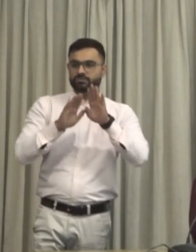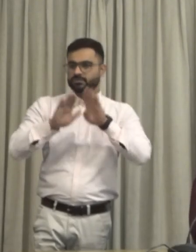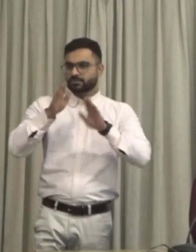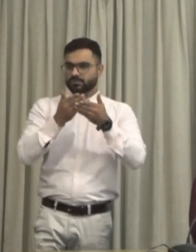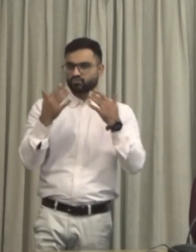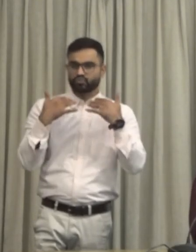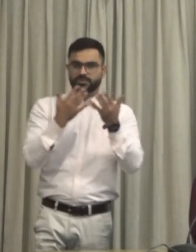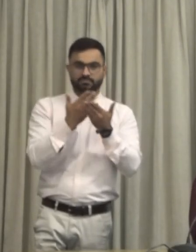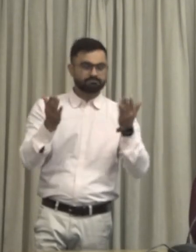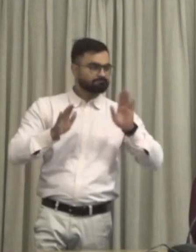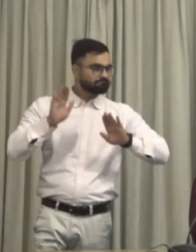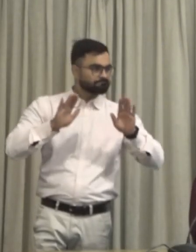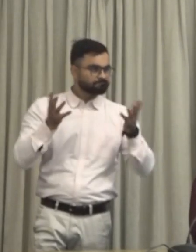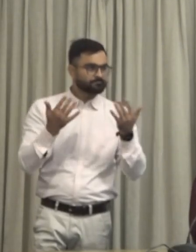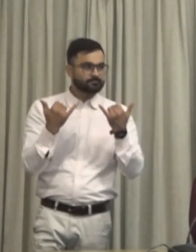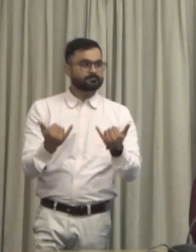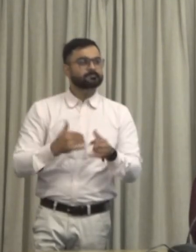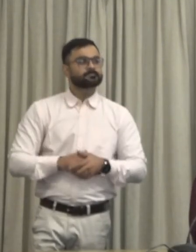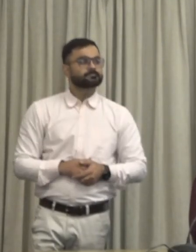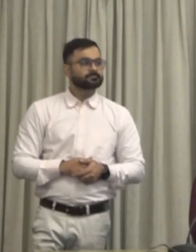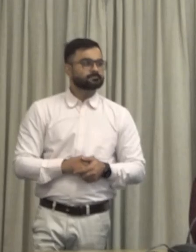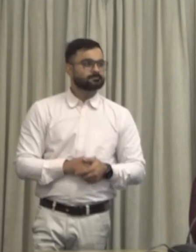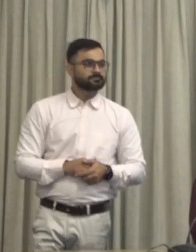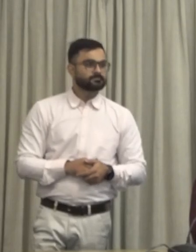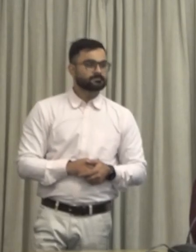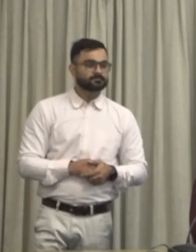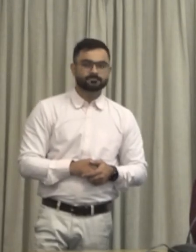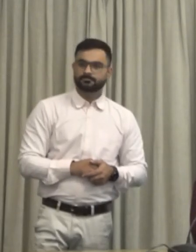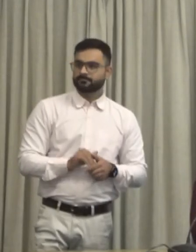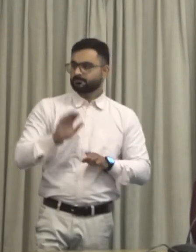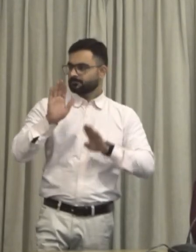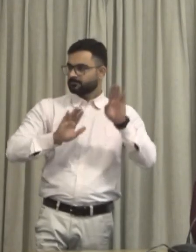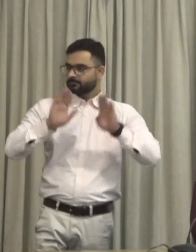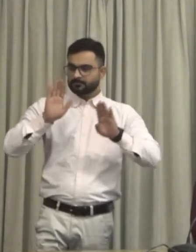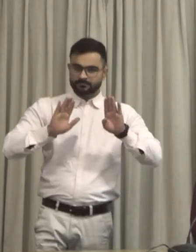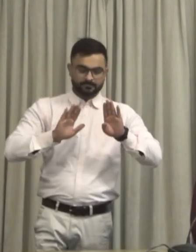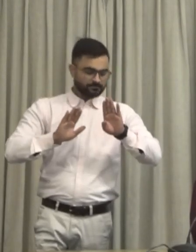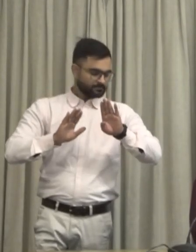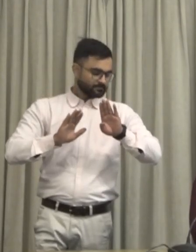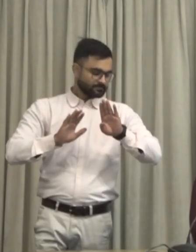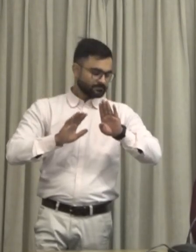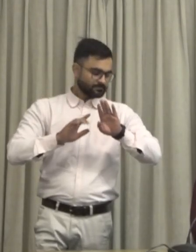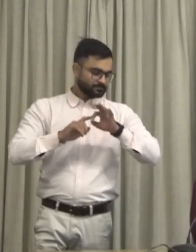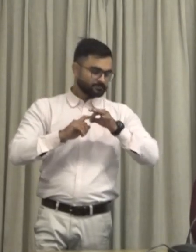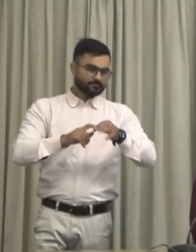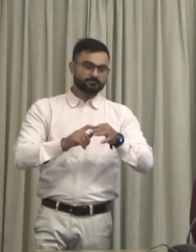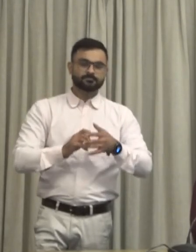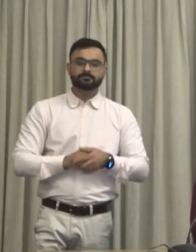questions from the audience now. And yes, please just raise your hand and, we'll try and get a mic to